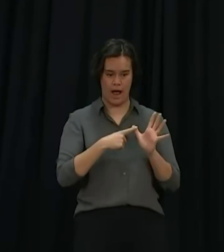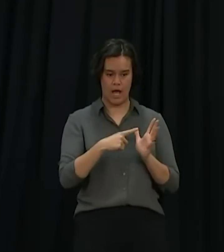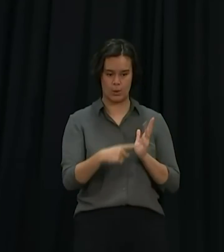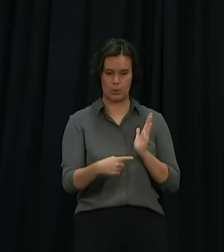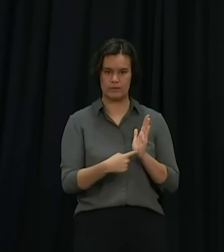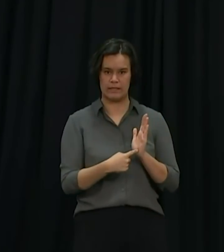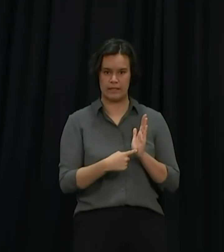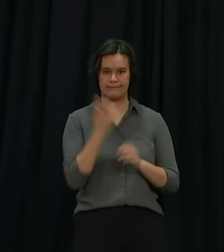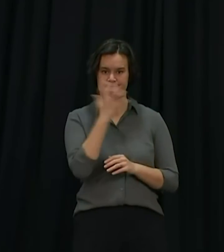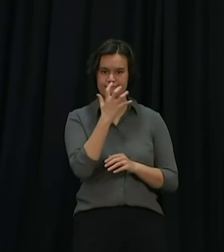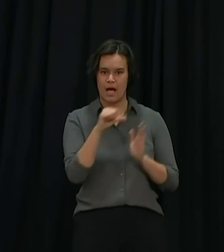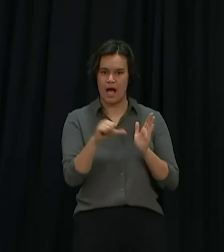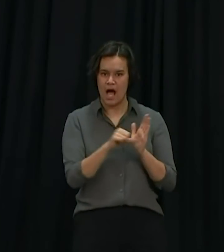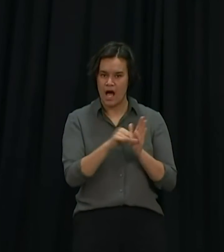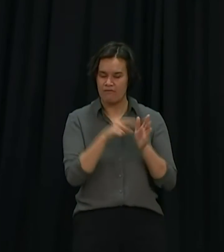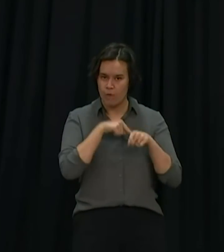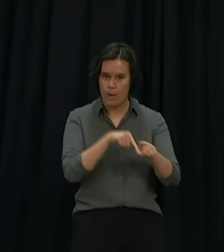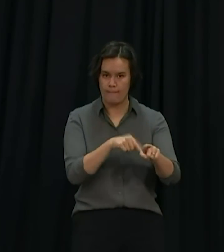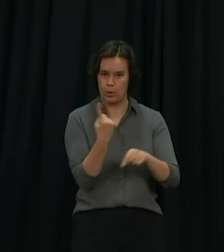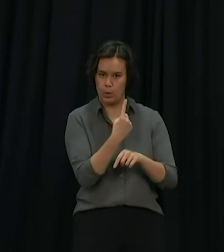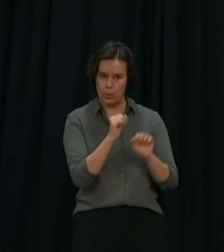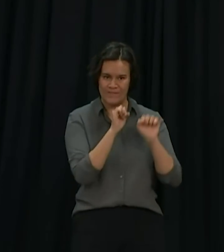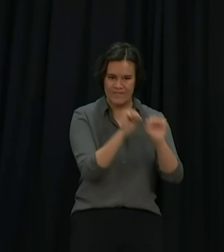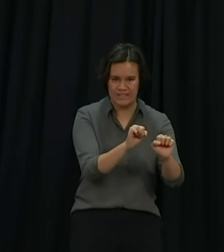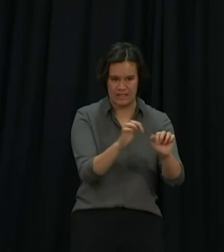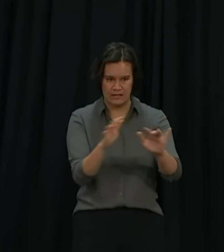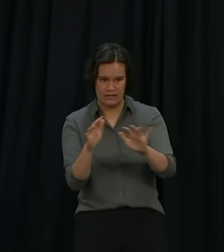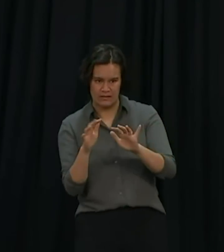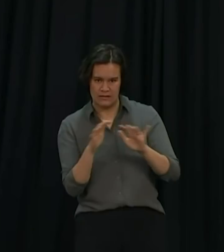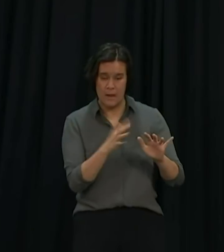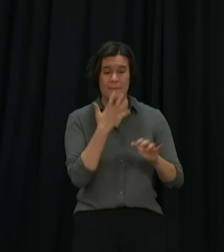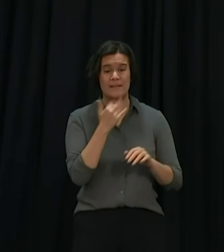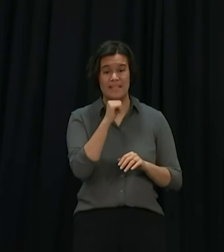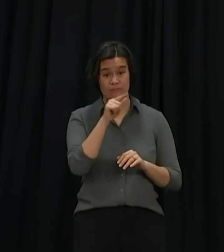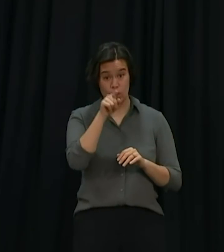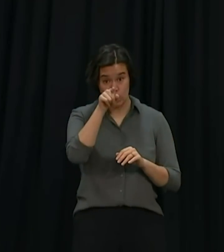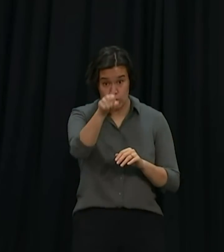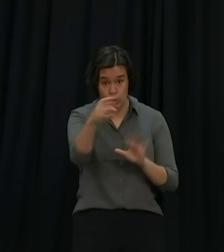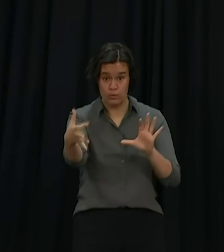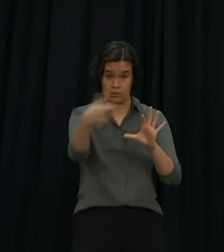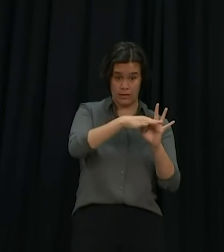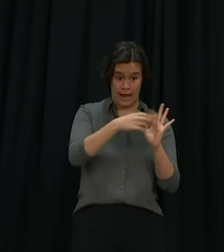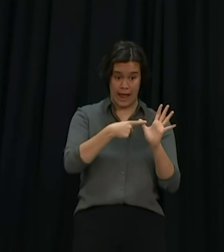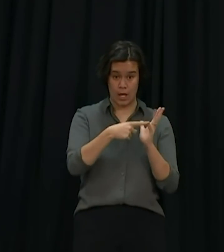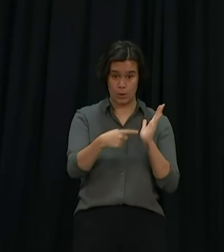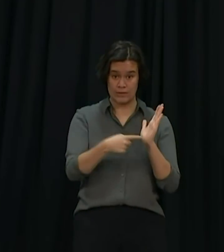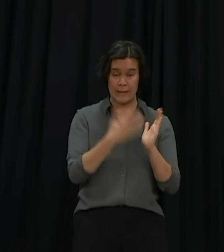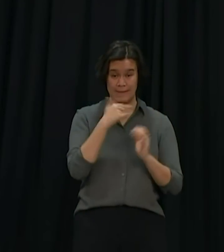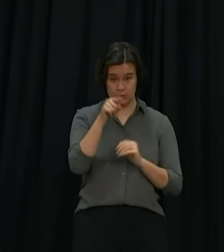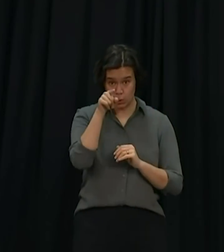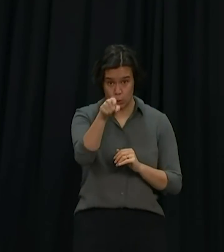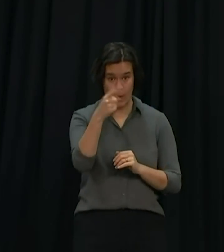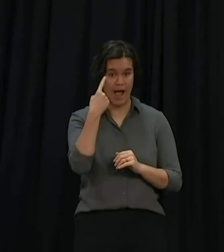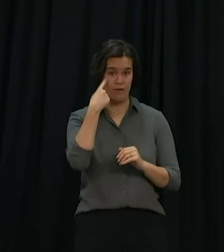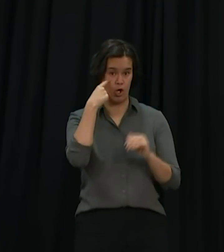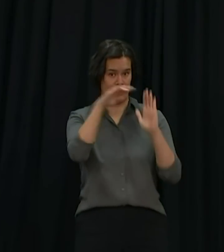20 cases thus far. Please, if you're connected to AUT, look up the locations of interest for the site